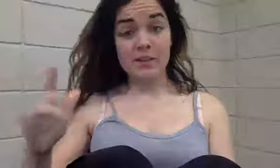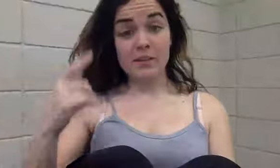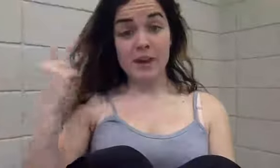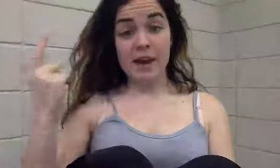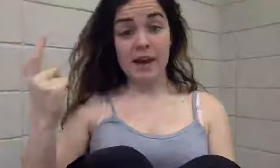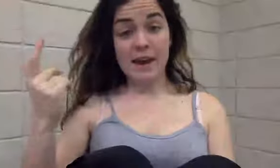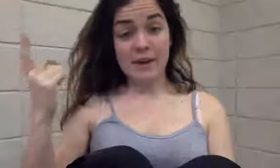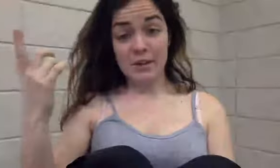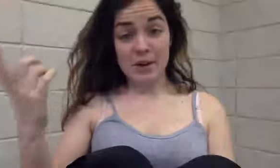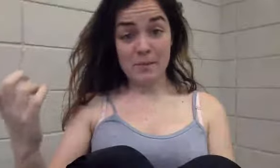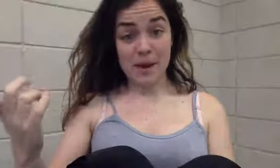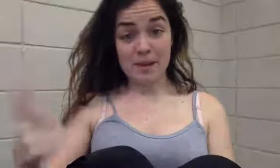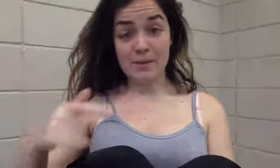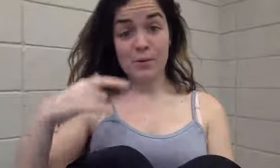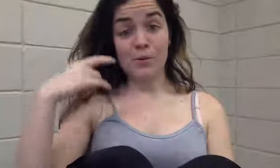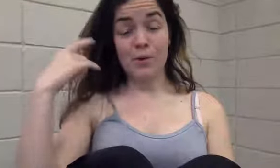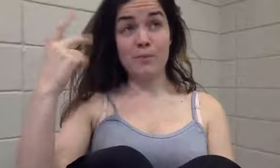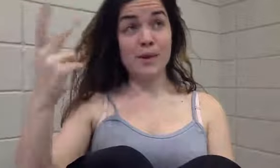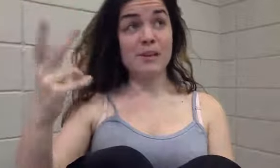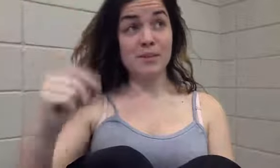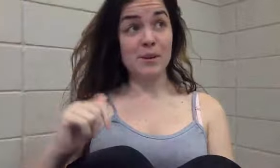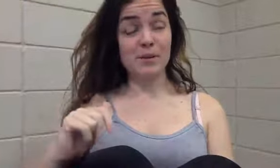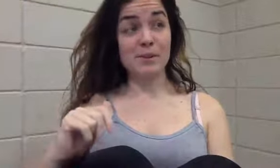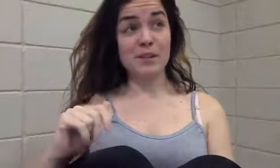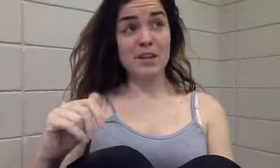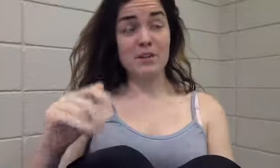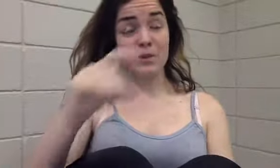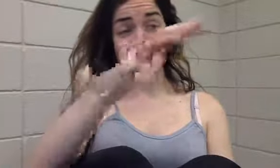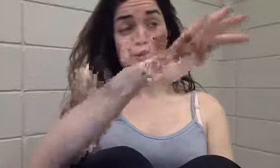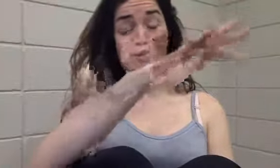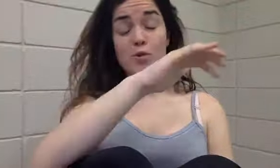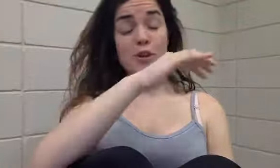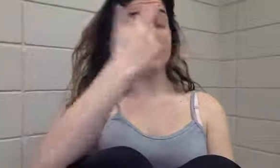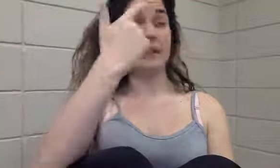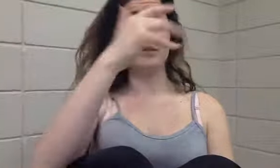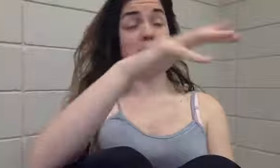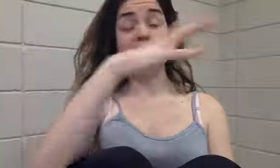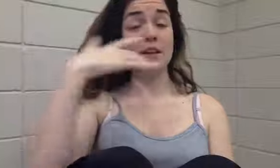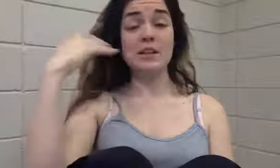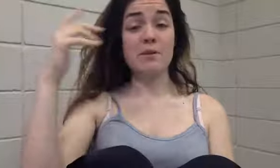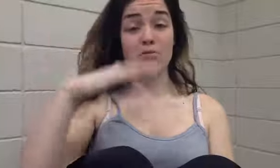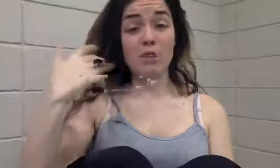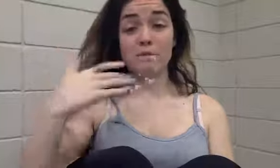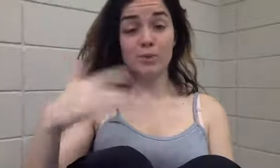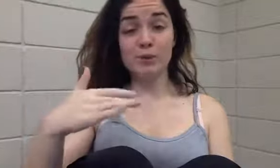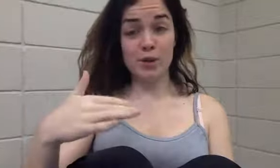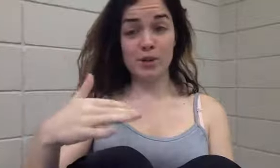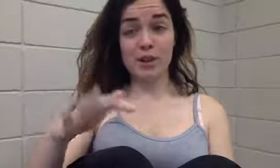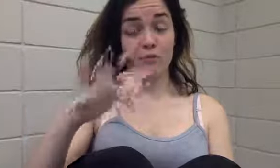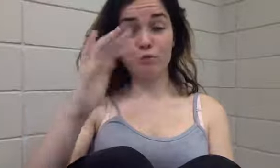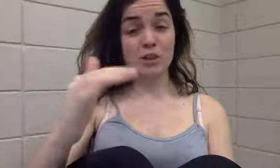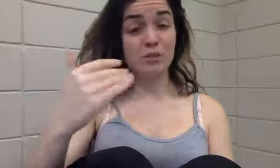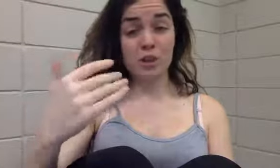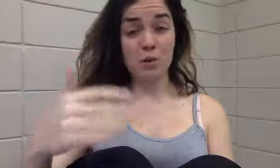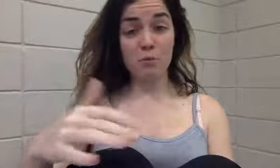until A, I either get banned, or B, somebody comes in here, which I'm sure, like, somebody out there probably will, and I really, really hope that